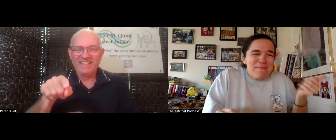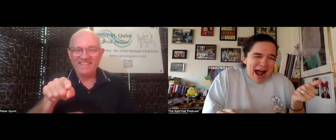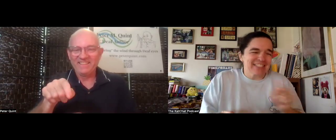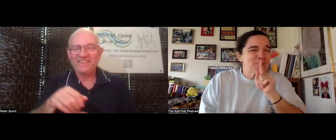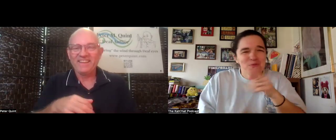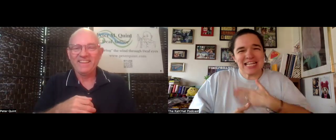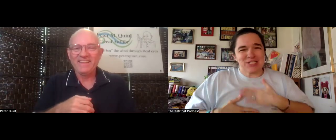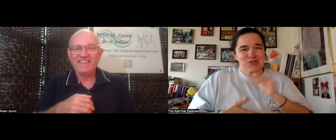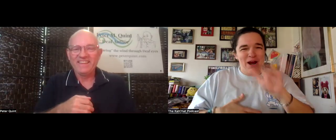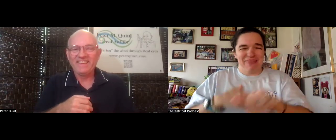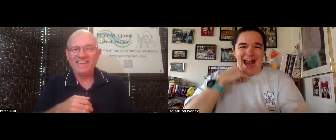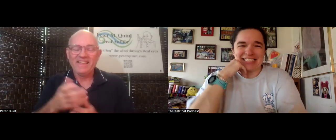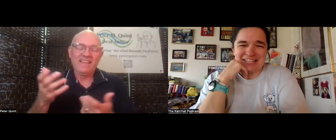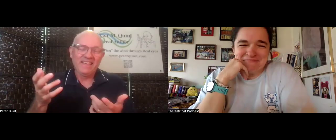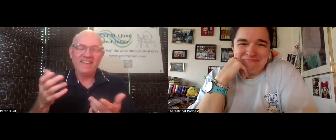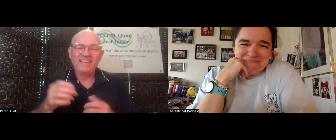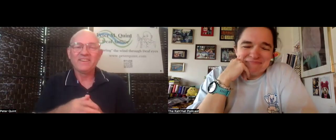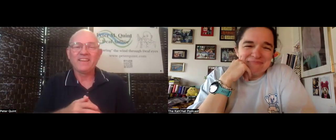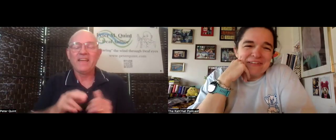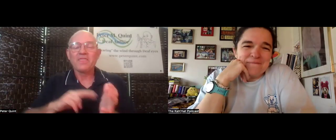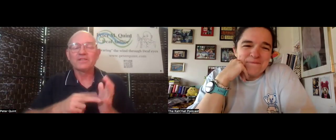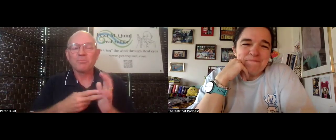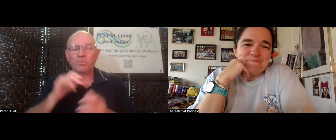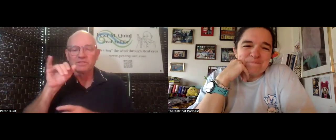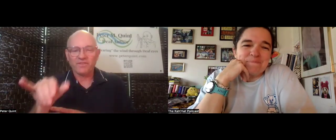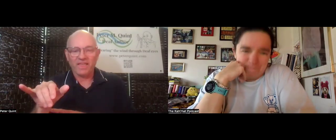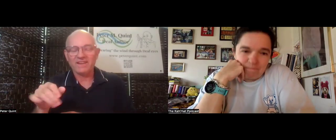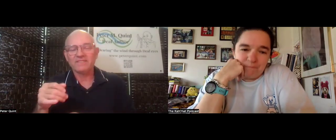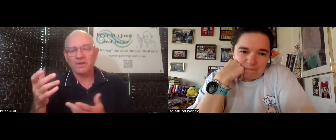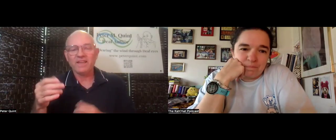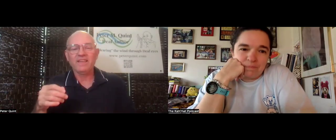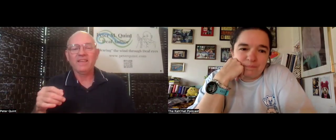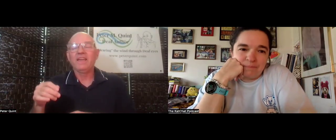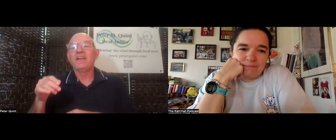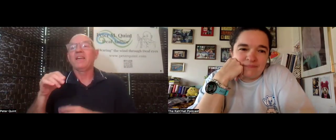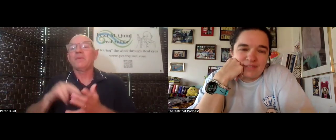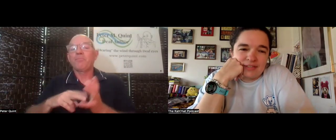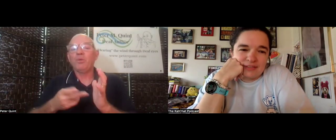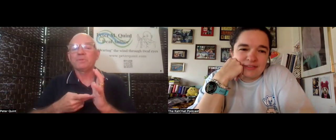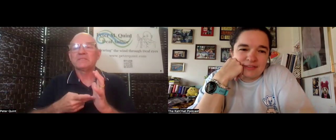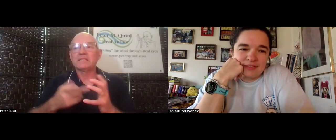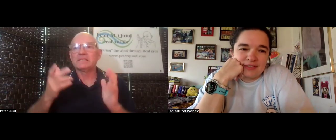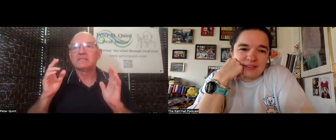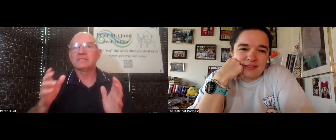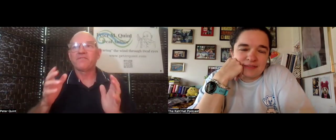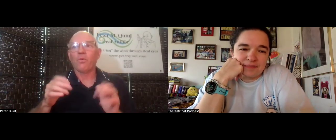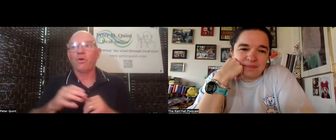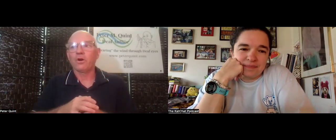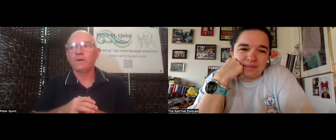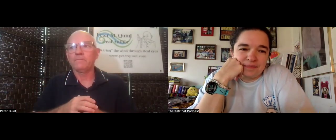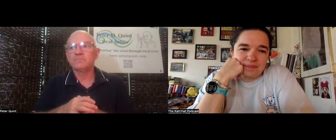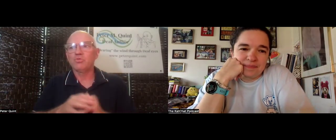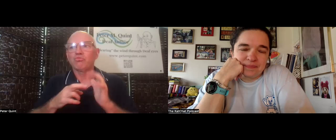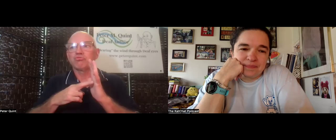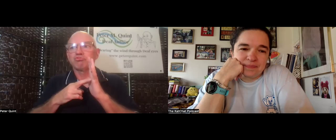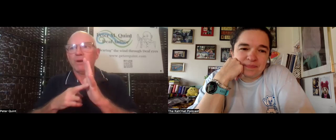trying to do back. I'm really enjoying that. Okay, there's a purpose for that, okay? And the purpose is